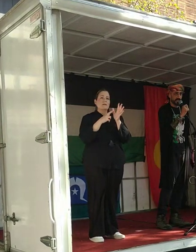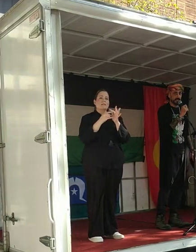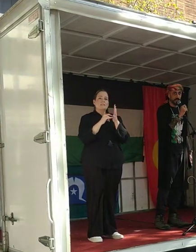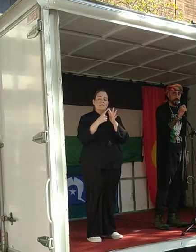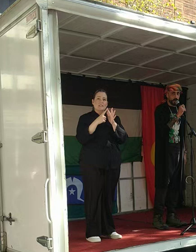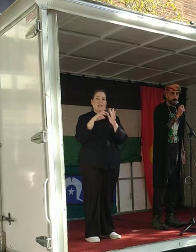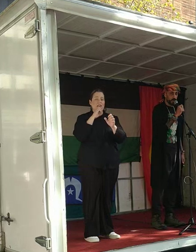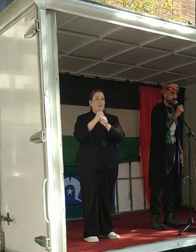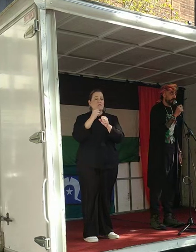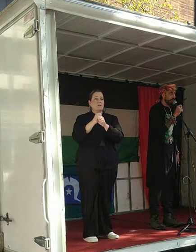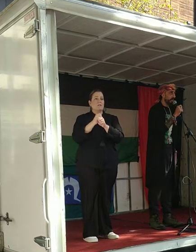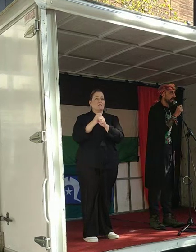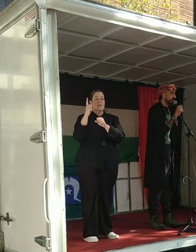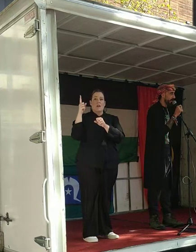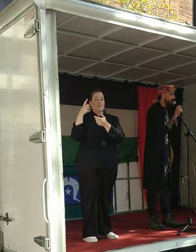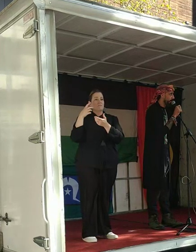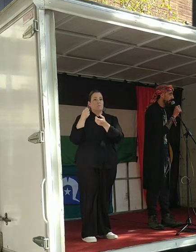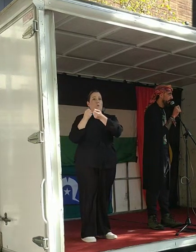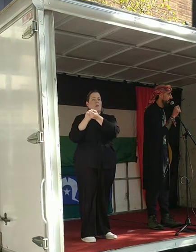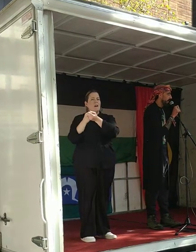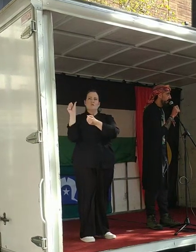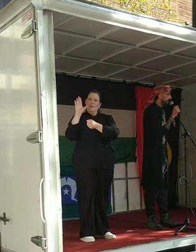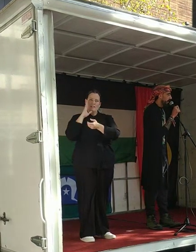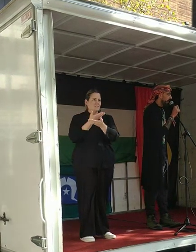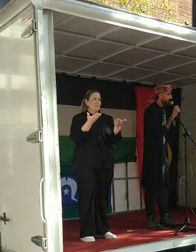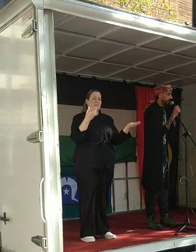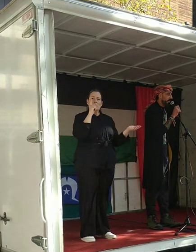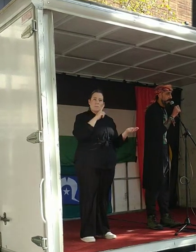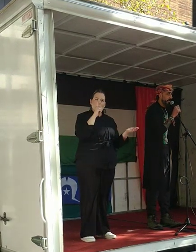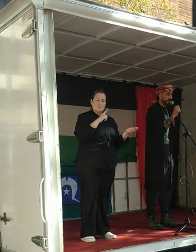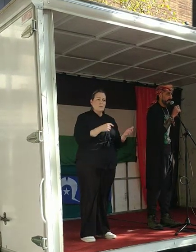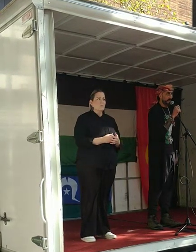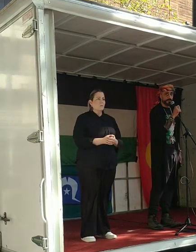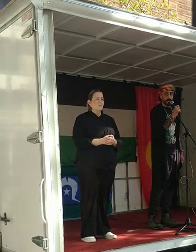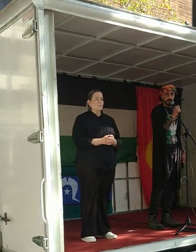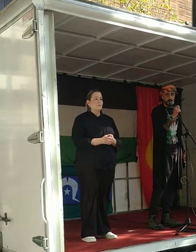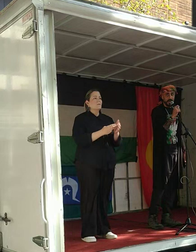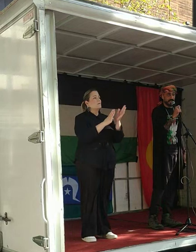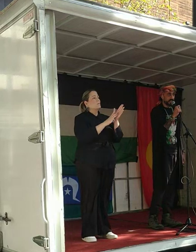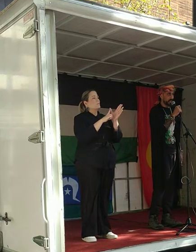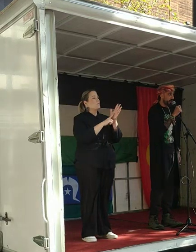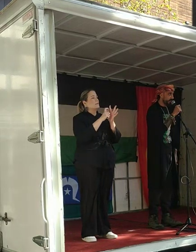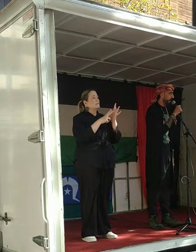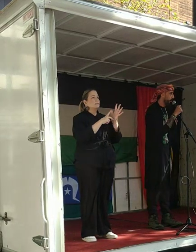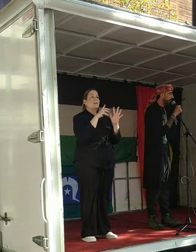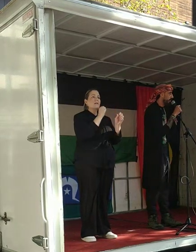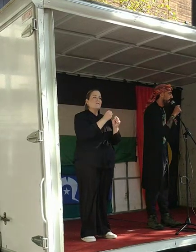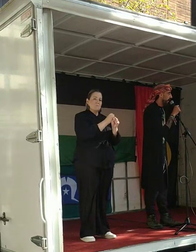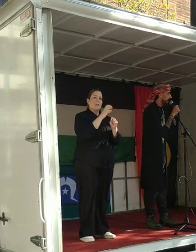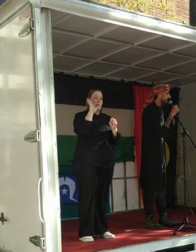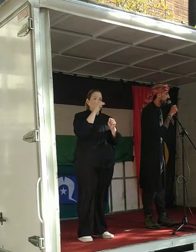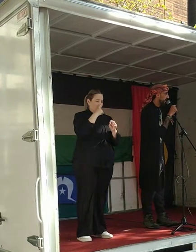so complicit to listen to the people. The Maldives has listened to its